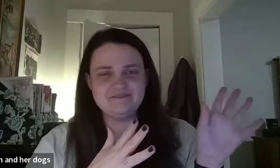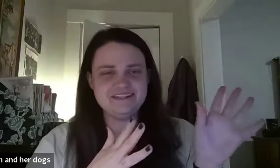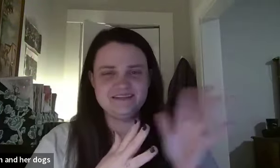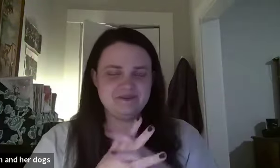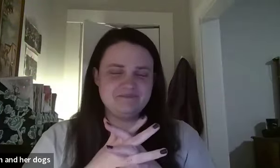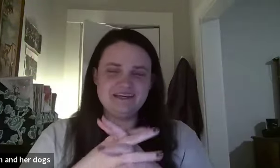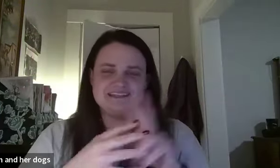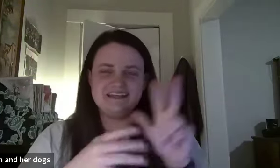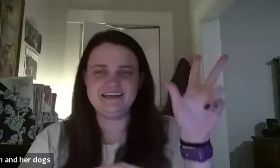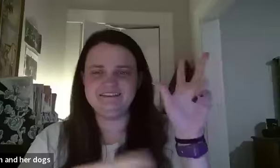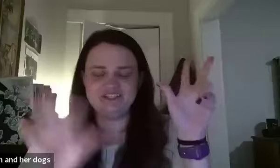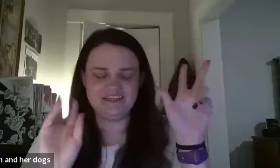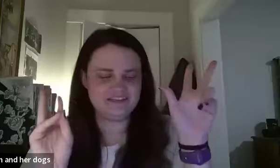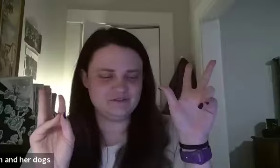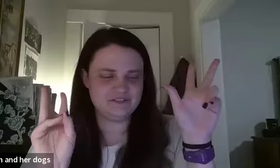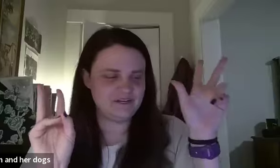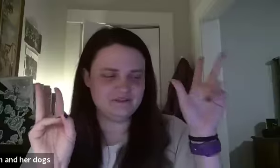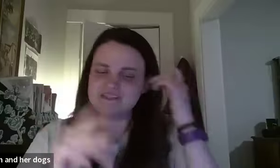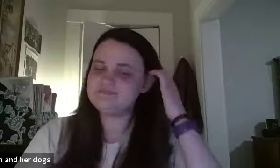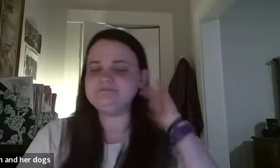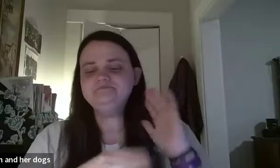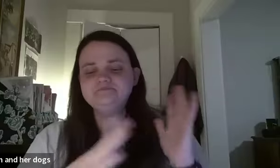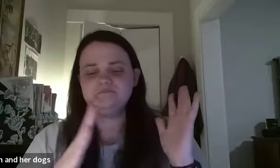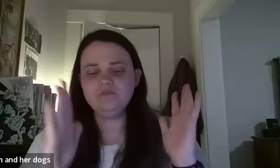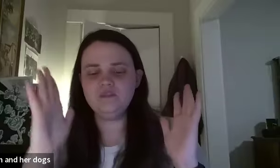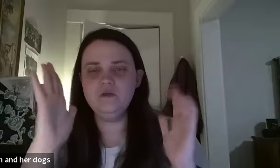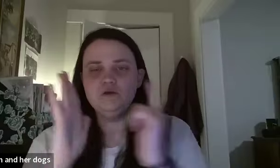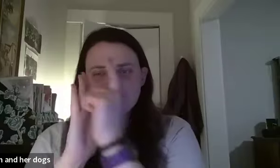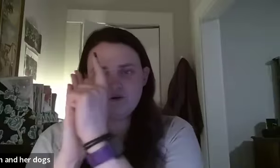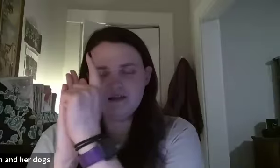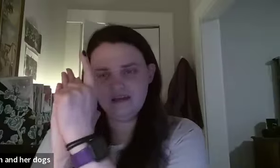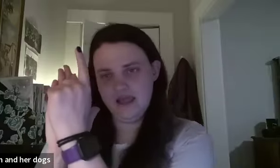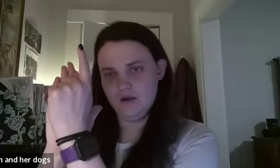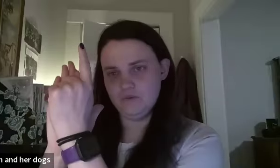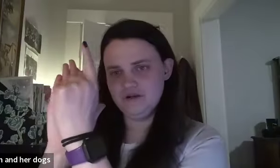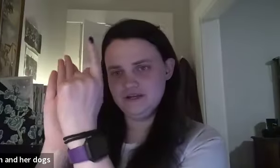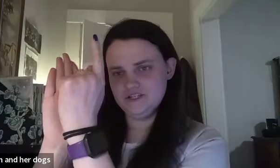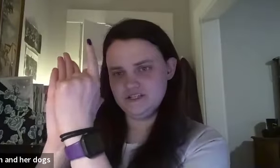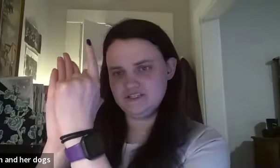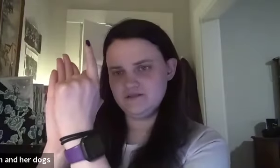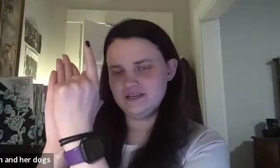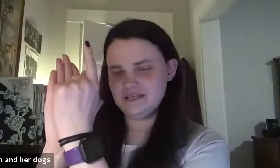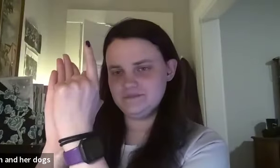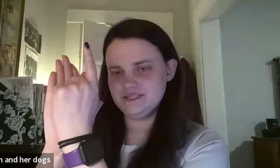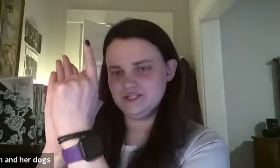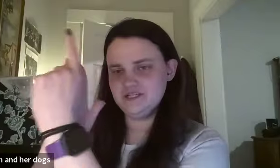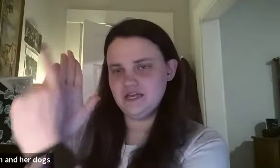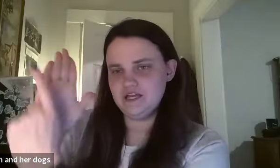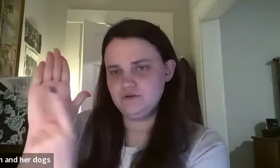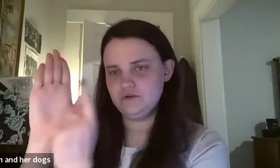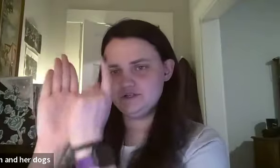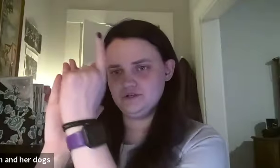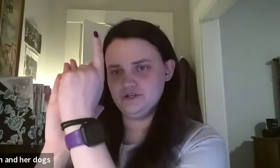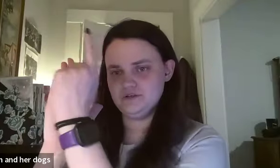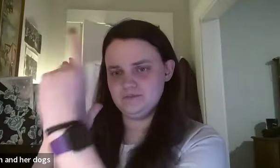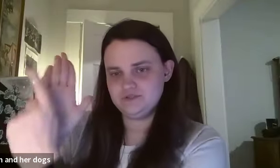little fun tidbit because I just think it's always funny with this. So, again, hour is you're going to start in that same position and you go in a circular